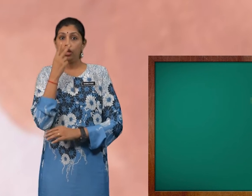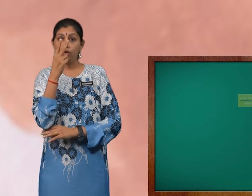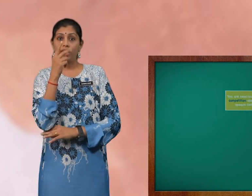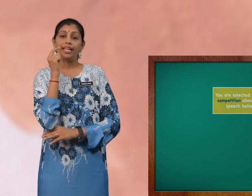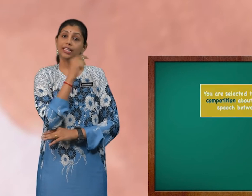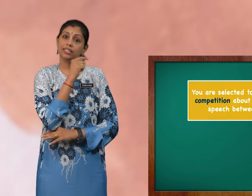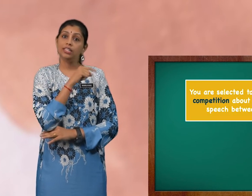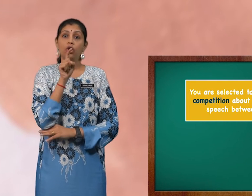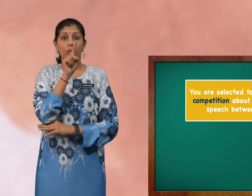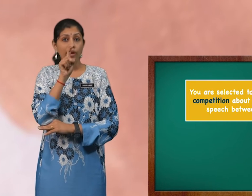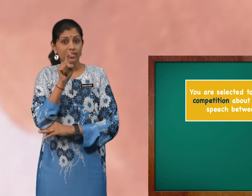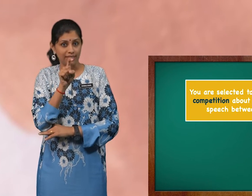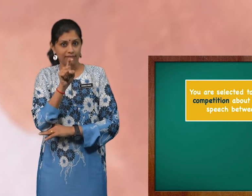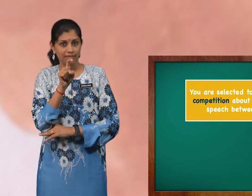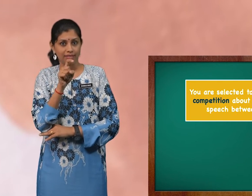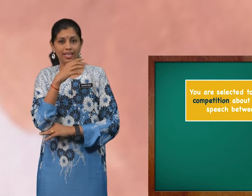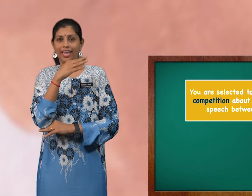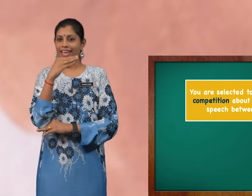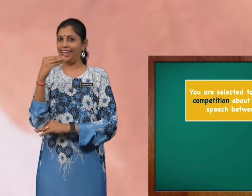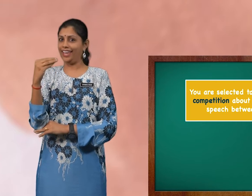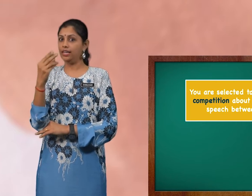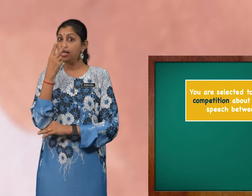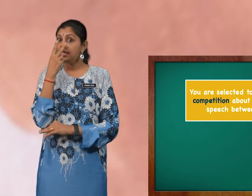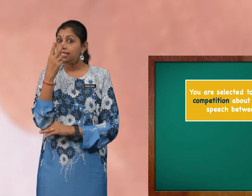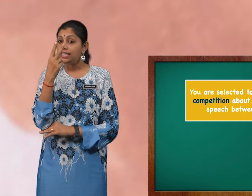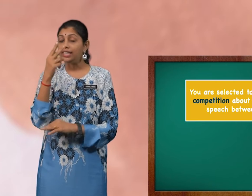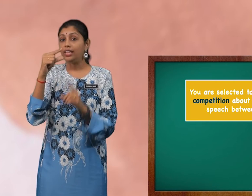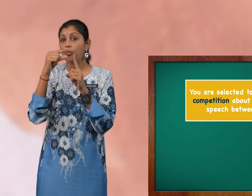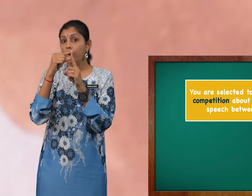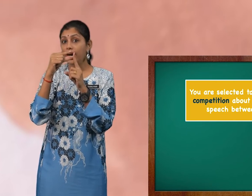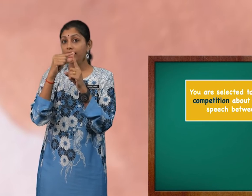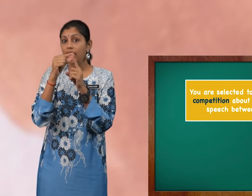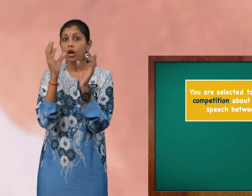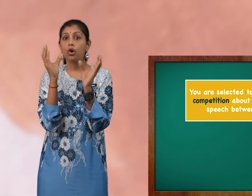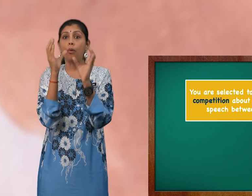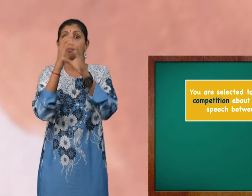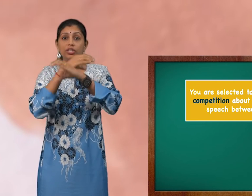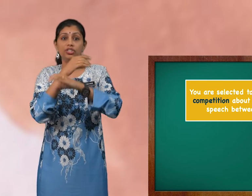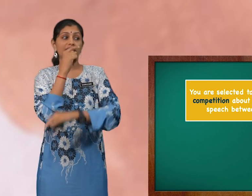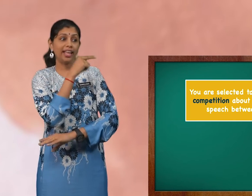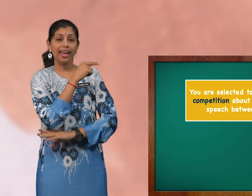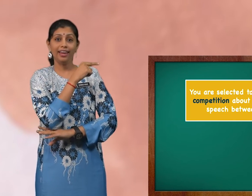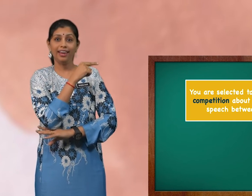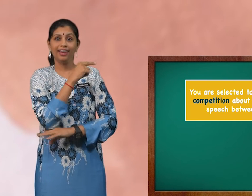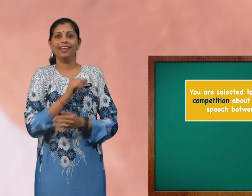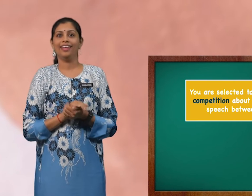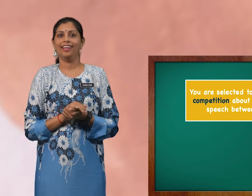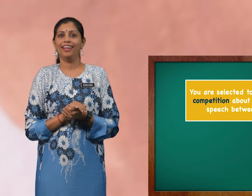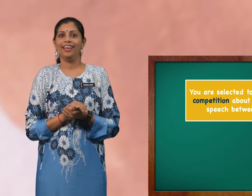Look at this question and see the word competition there.